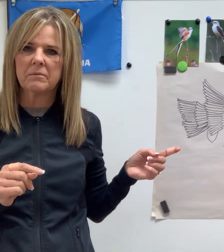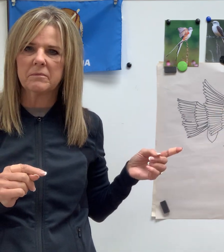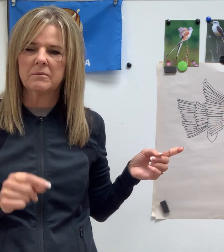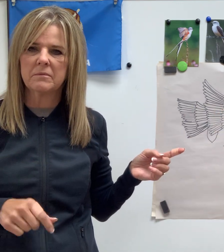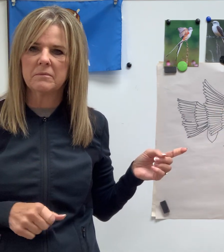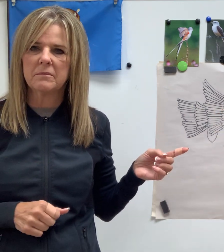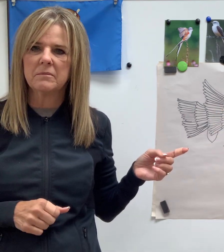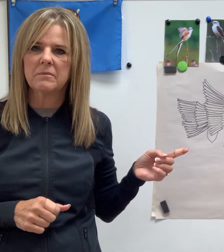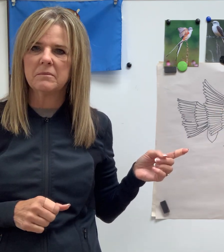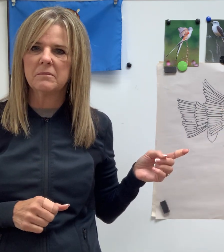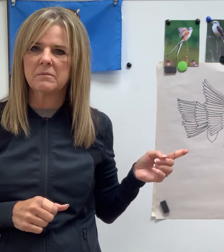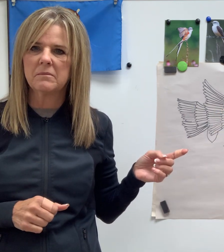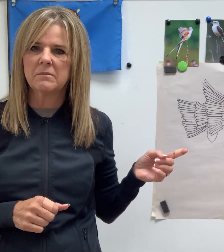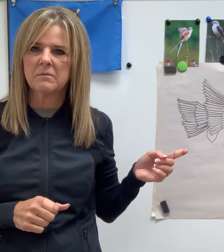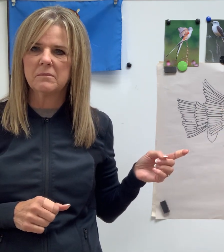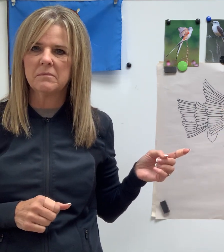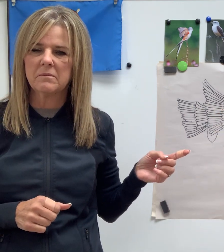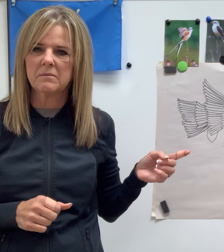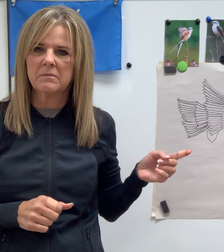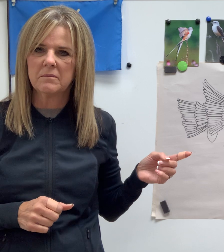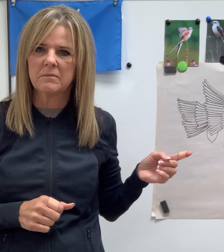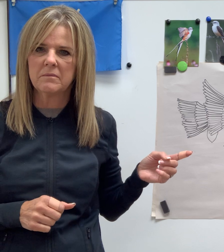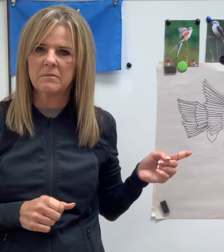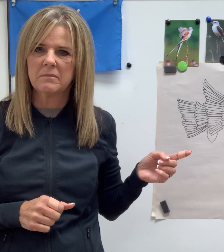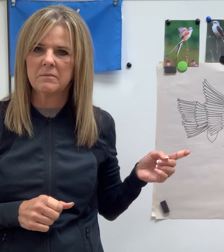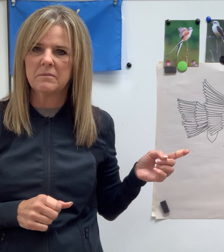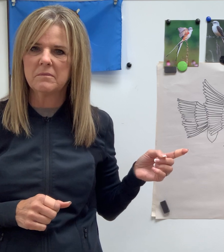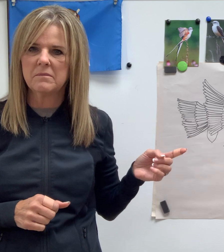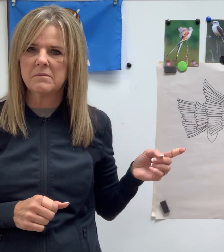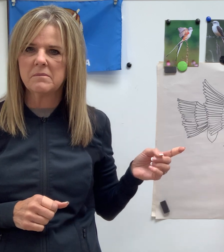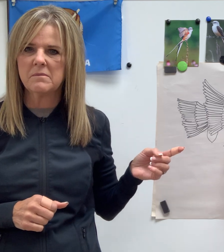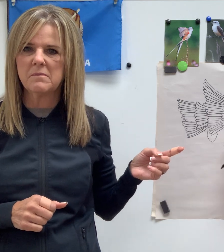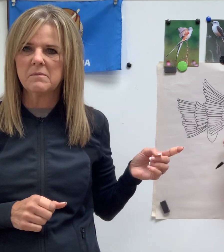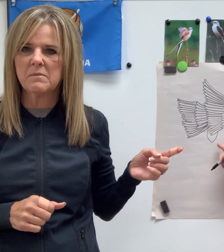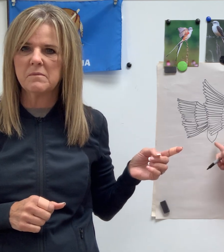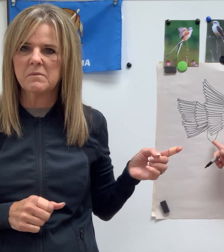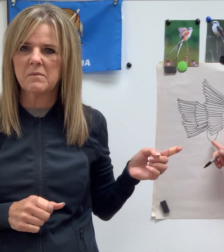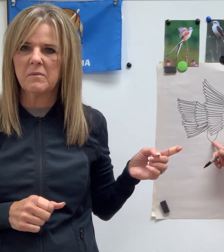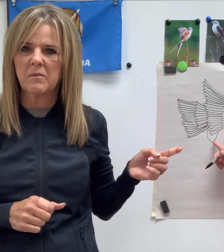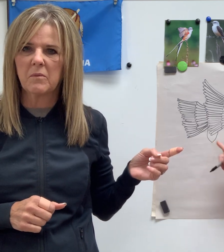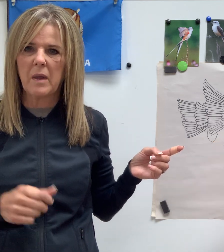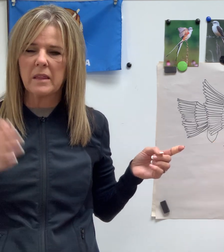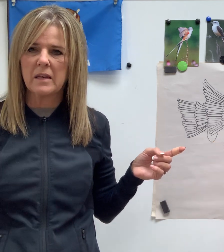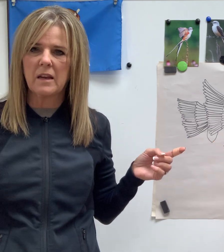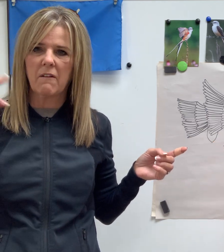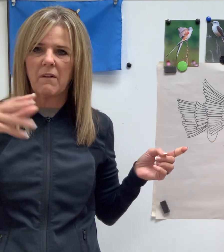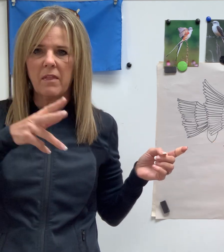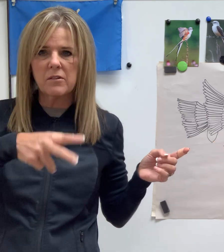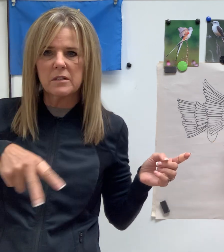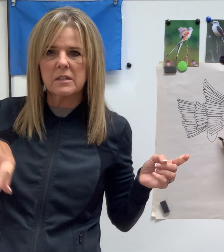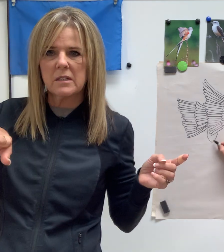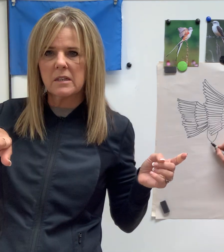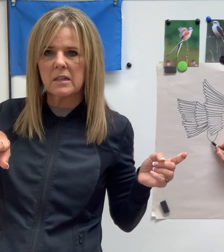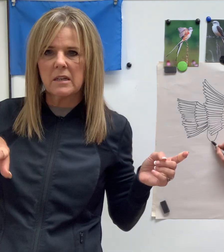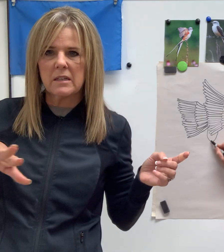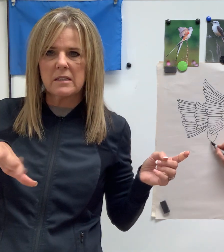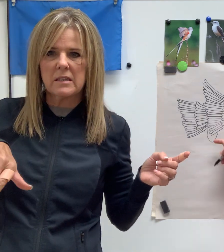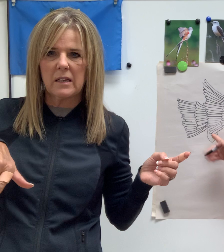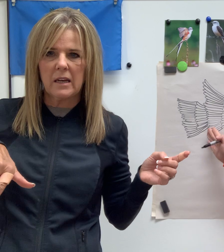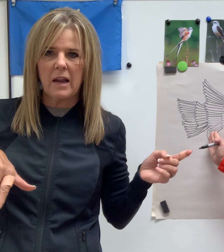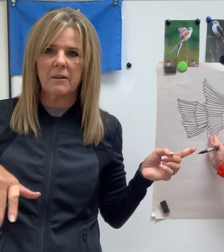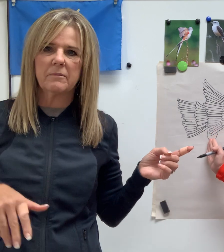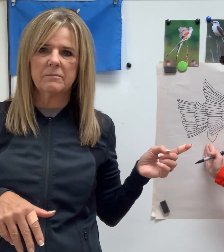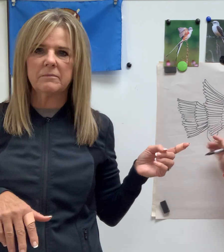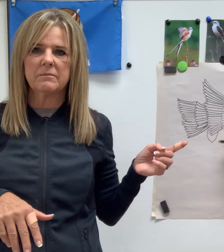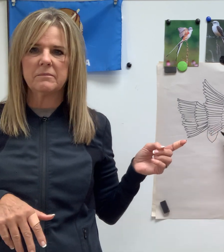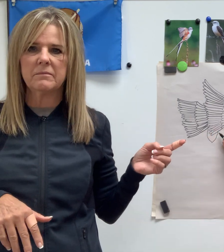touch. And then we're gonna go ahead and make the tail feathers sticking out. So you